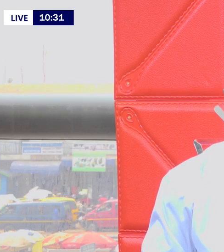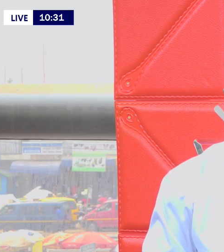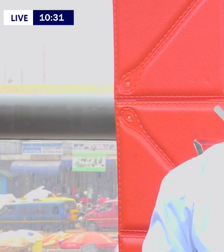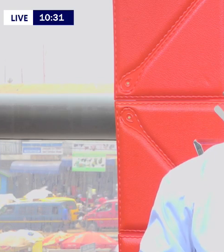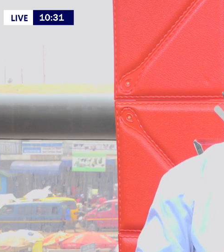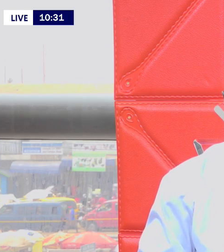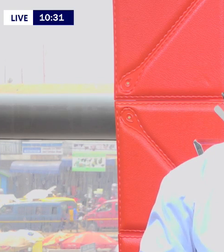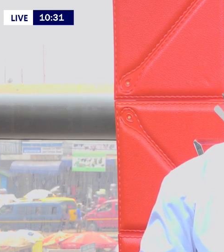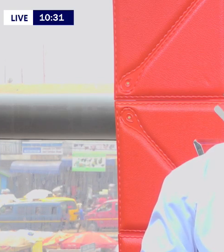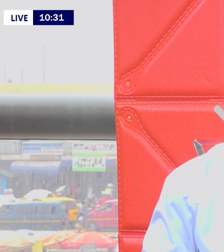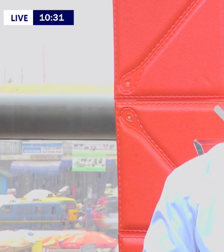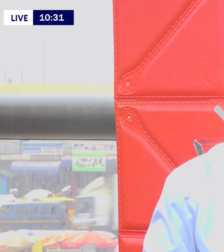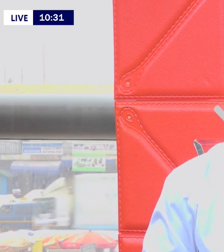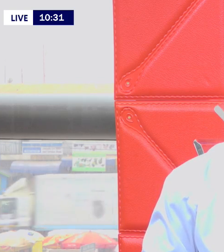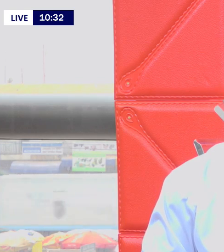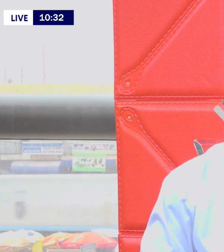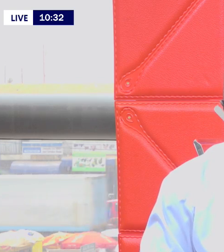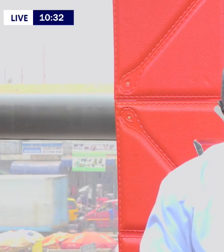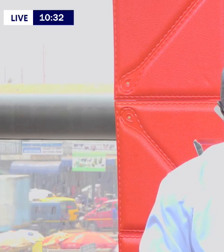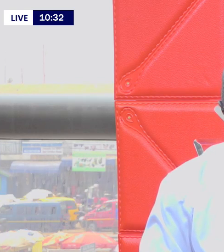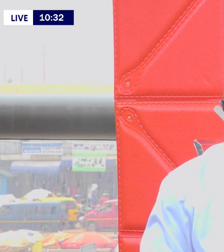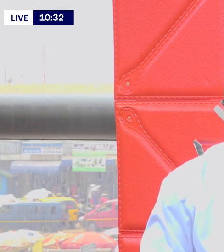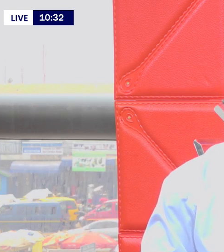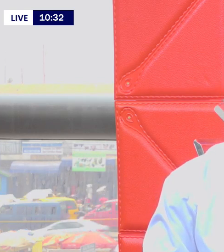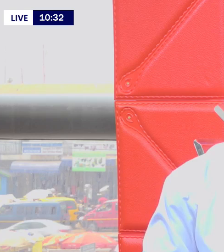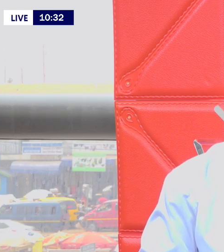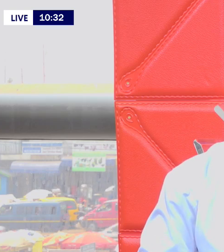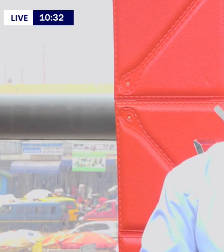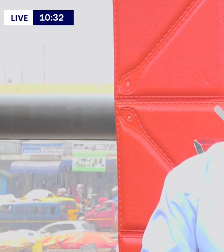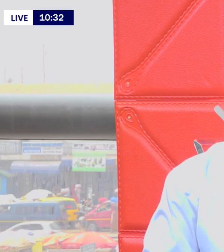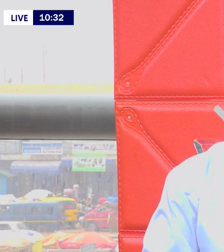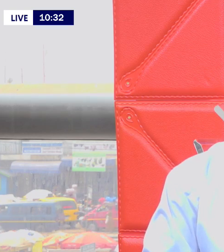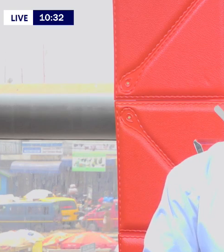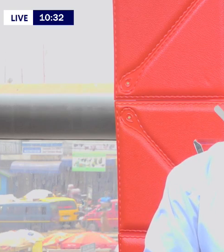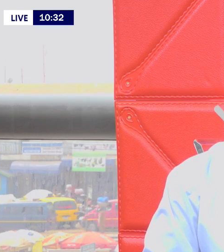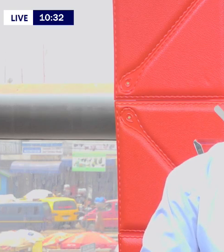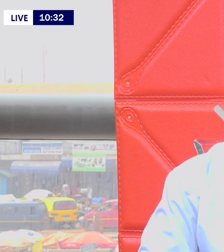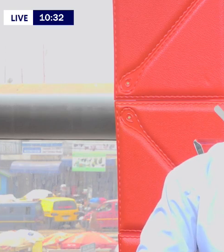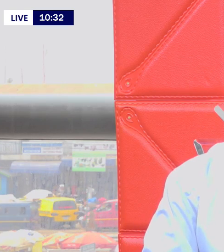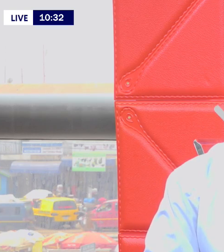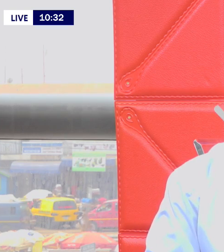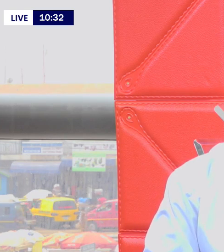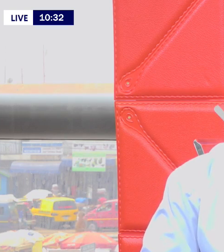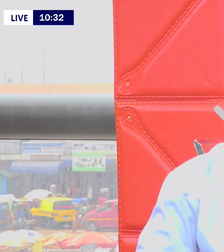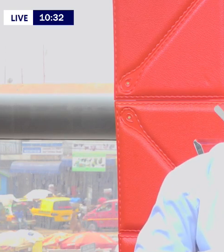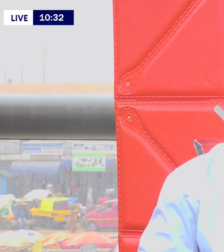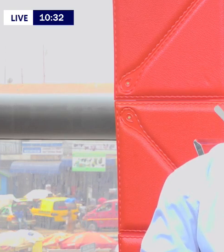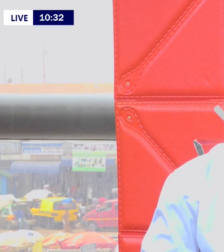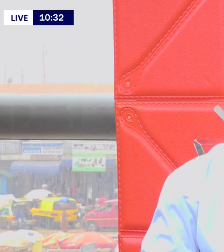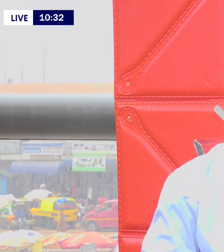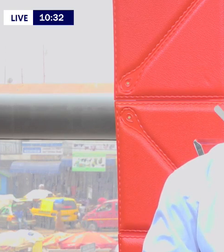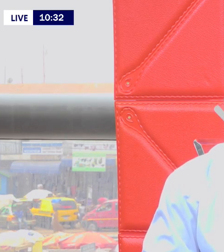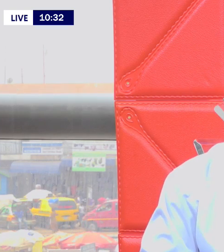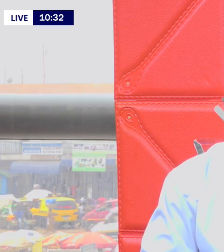ebeko givers na fi yakwa kope nu pa givers e de som no bi anom givers capsules eye p capsules no e wo ho e de